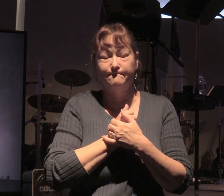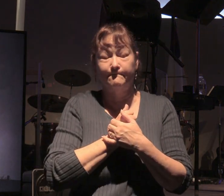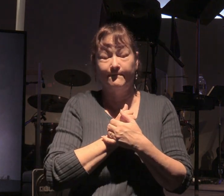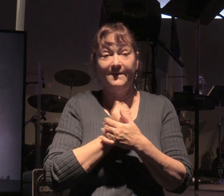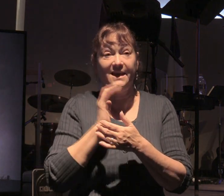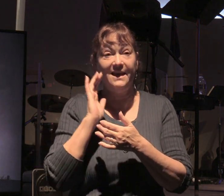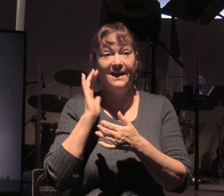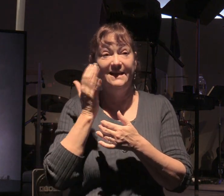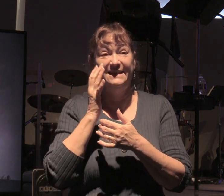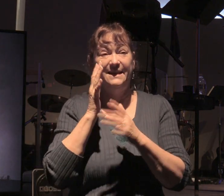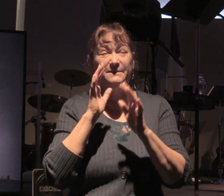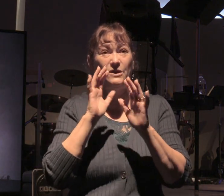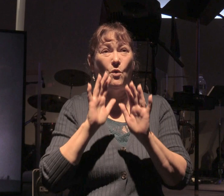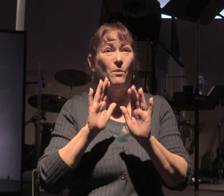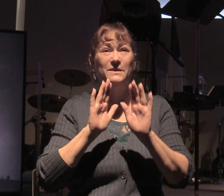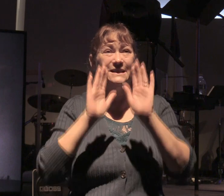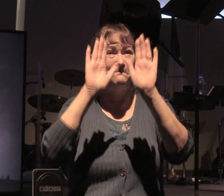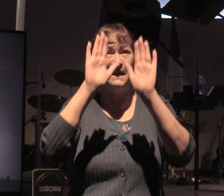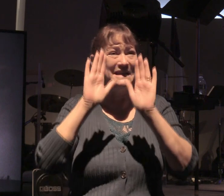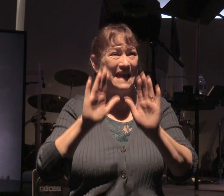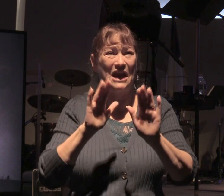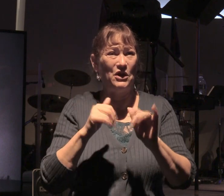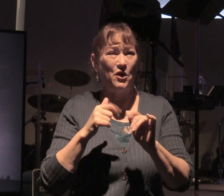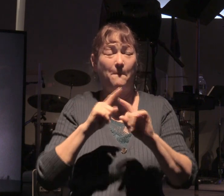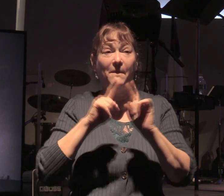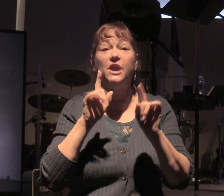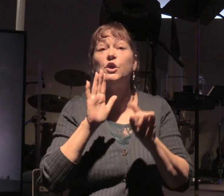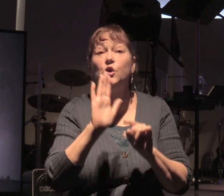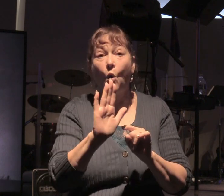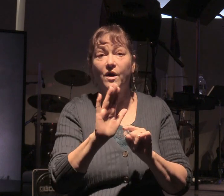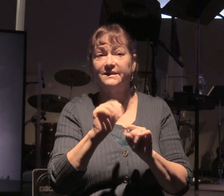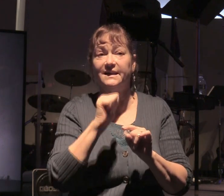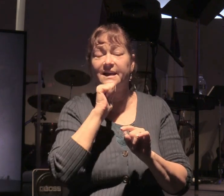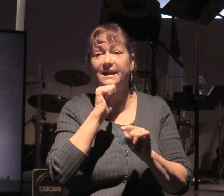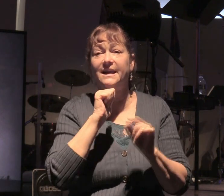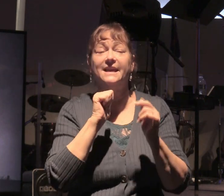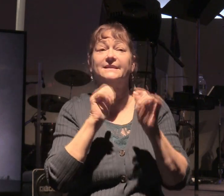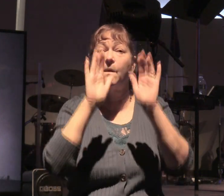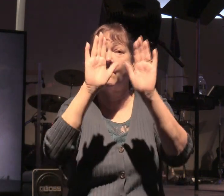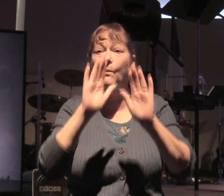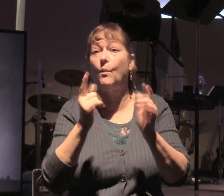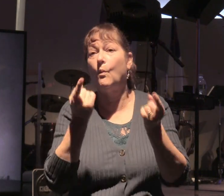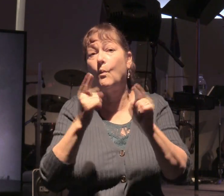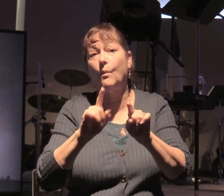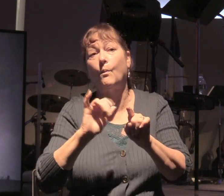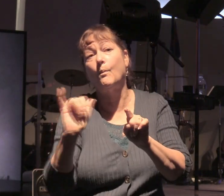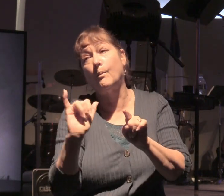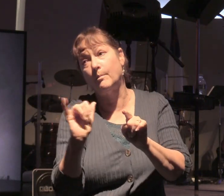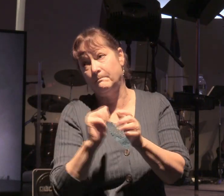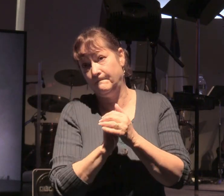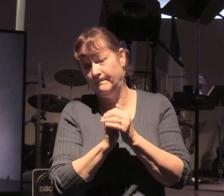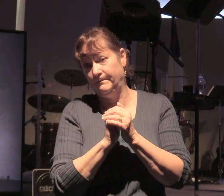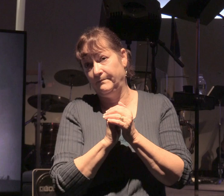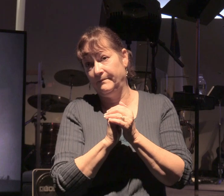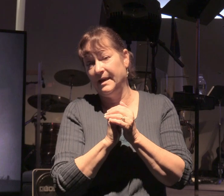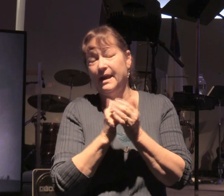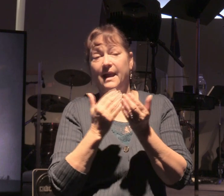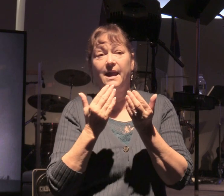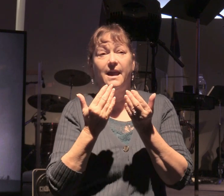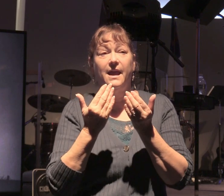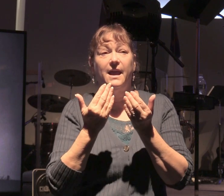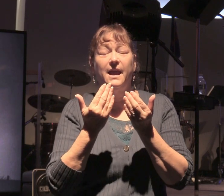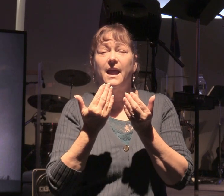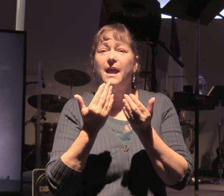It seems so spectacular, but yours is nonetheless miraculous. You may not